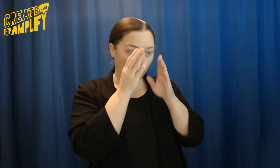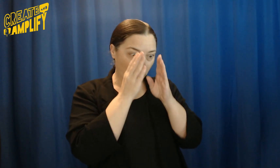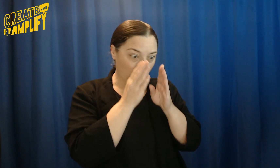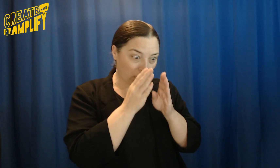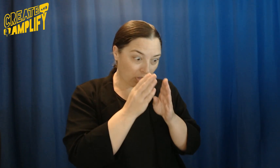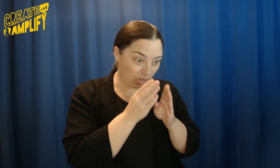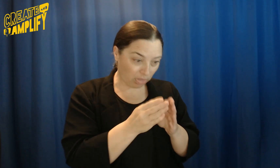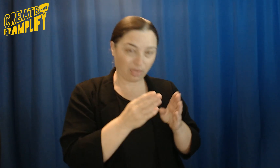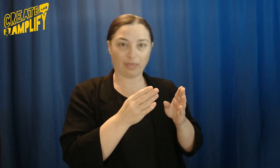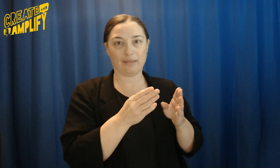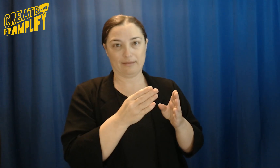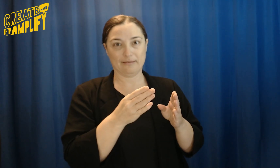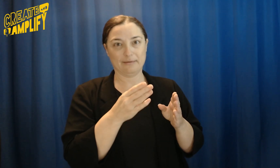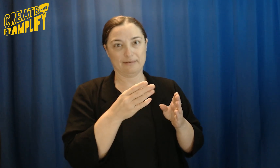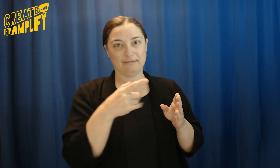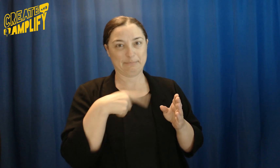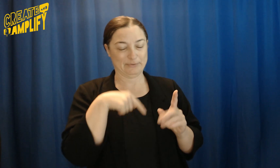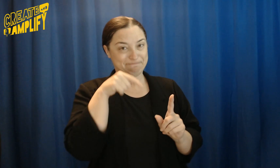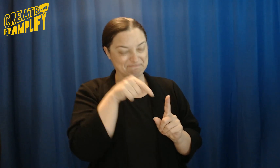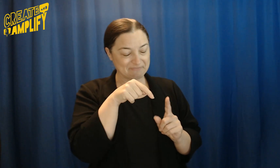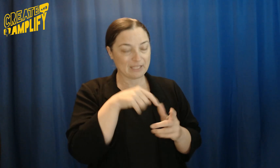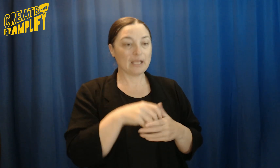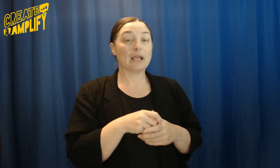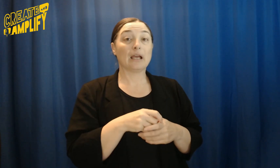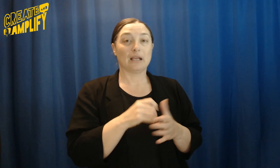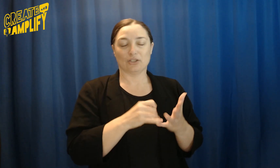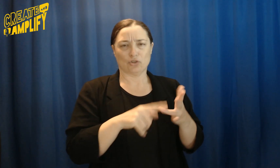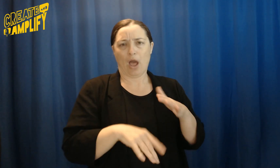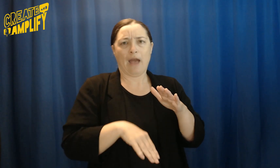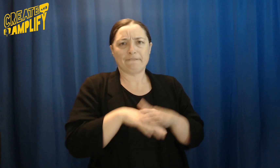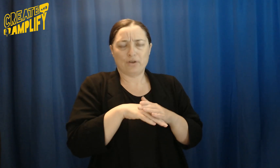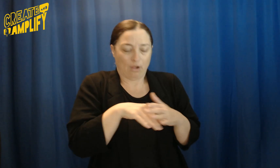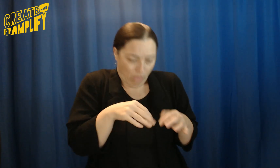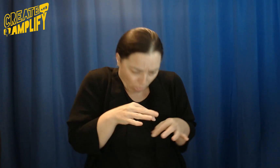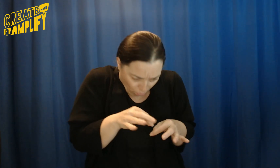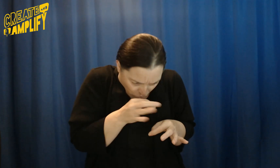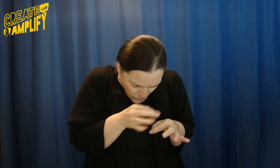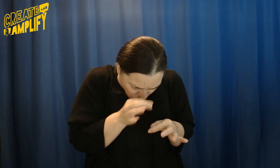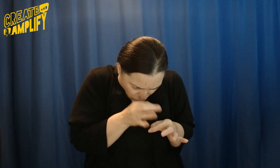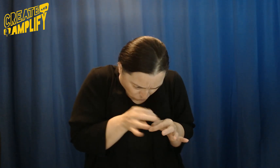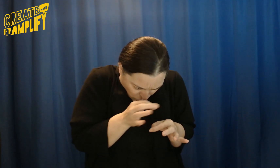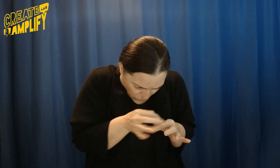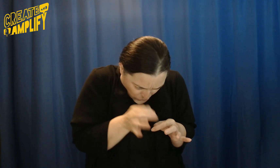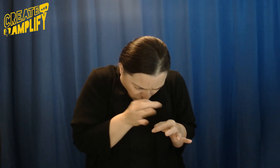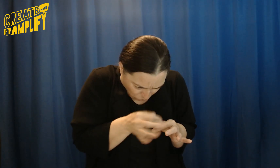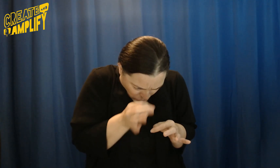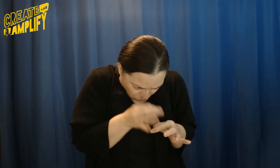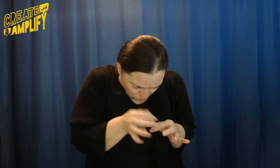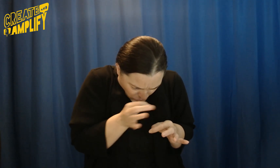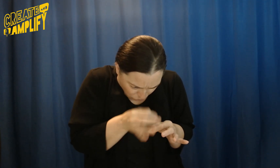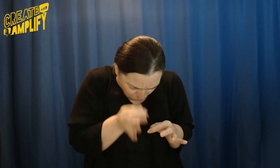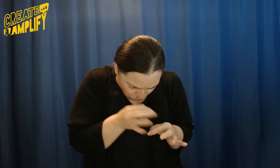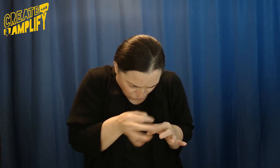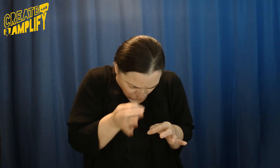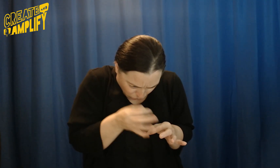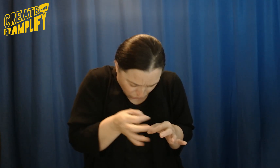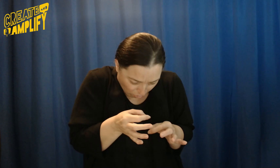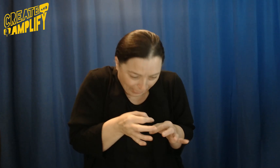my hyperfixations. So I was in goblin mode, just kind of crouched over and doing these little stabby stitches. So I've had to put it away for a